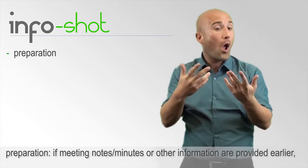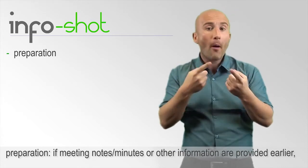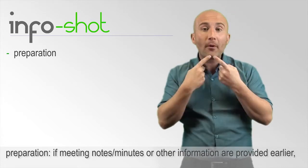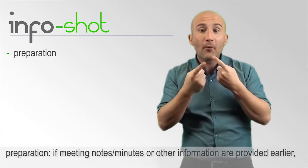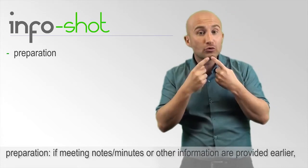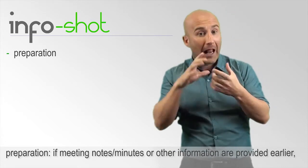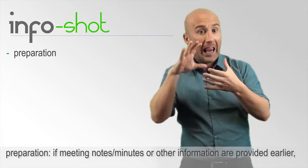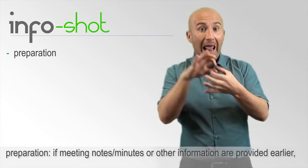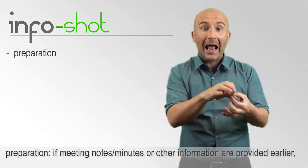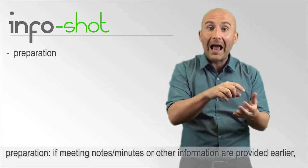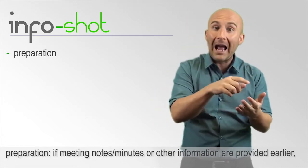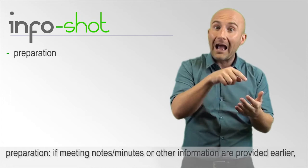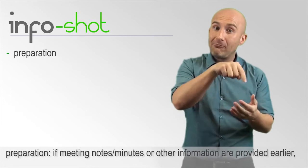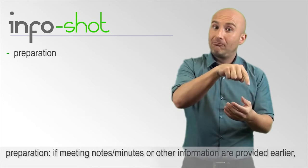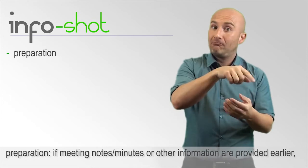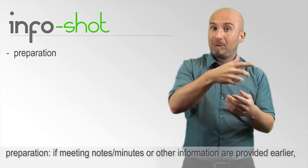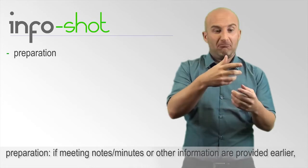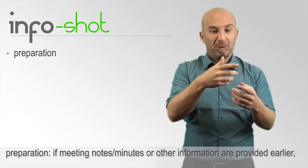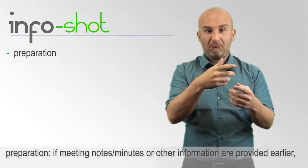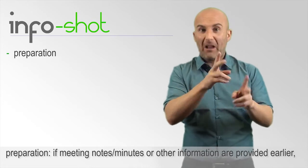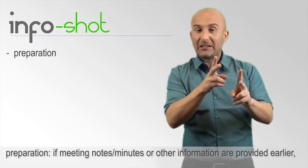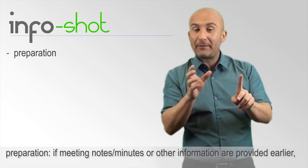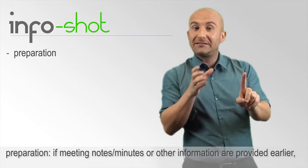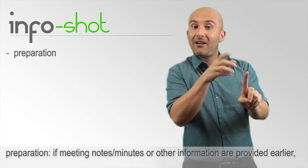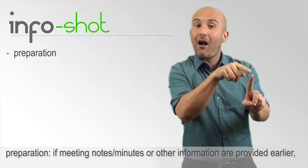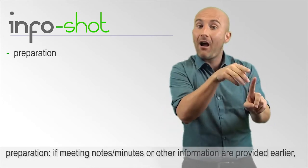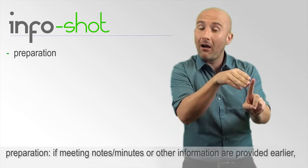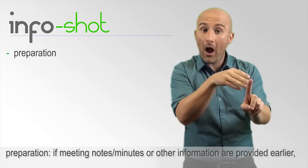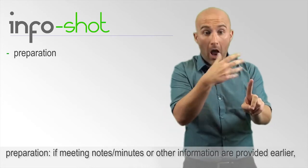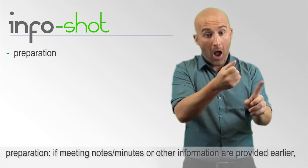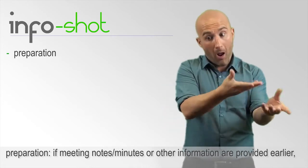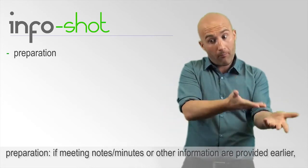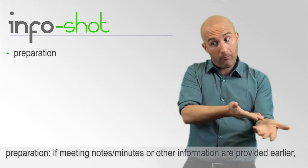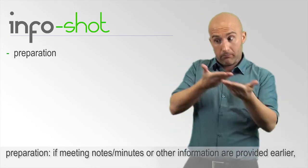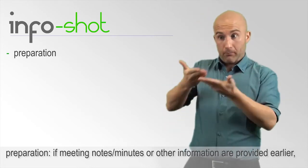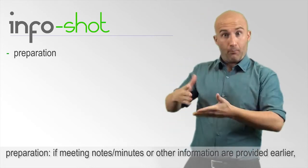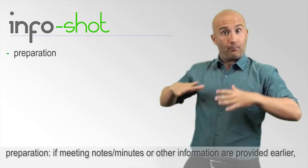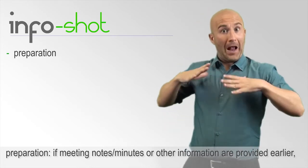If meeting notes or minutes or other information are provided earlier,